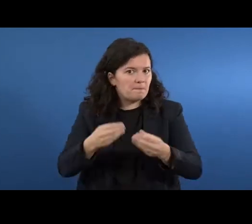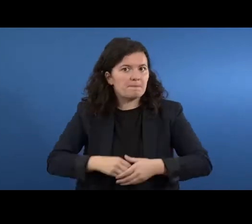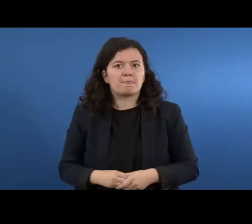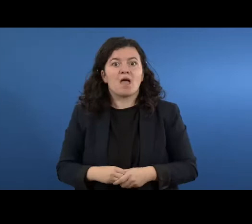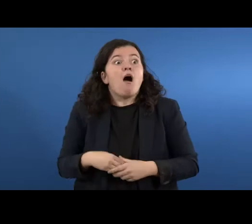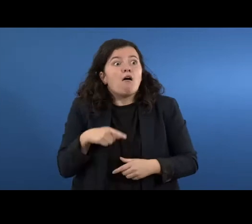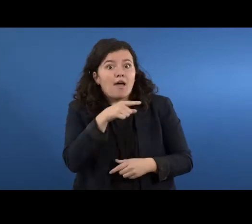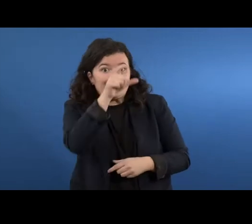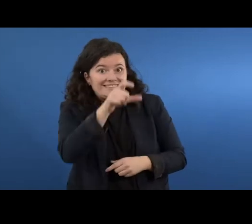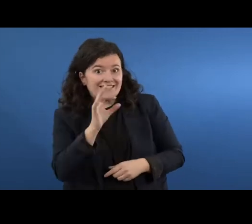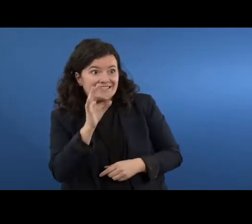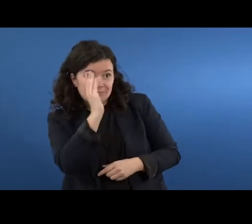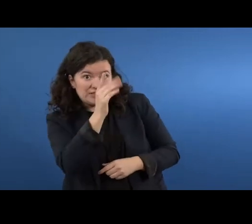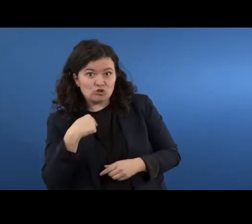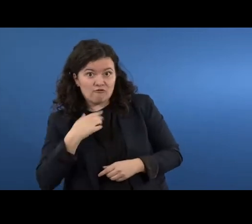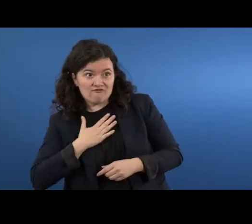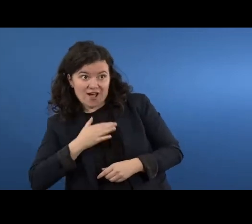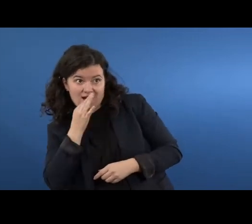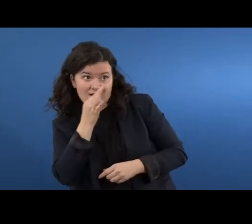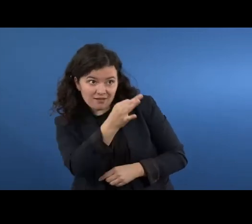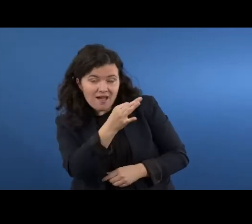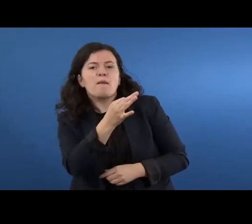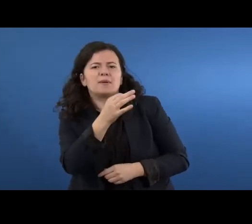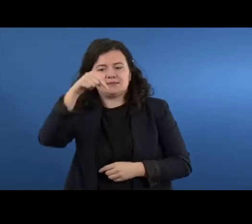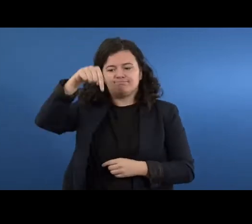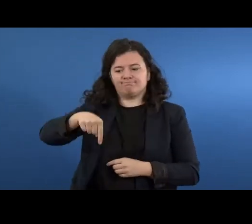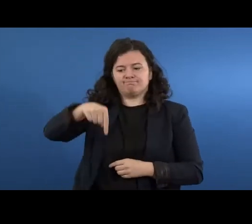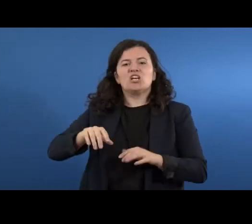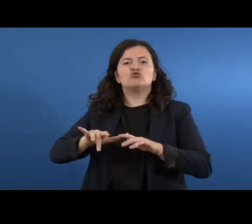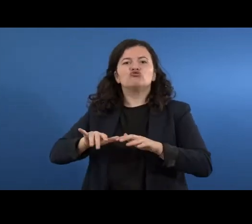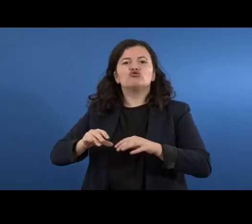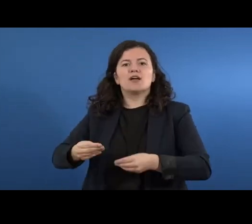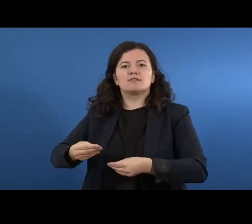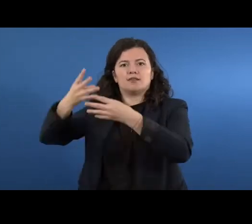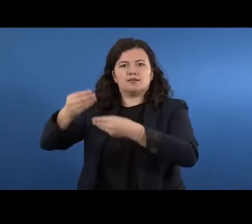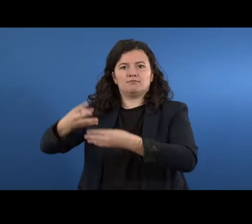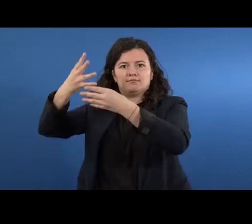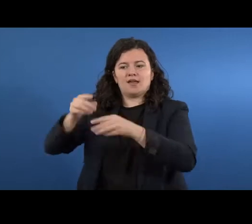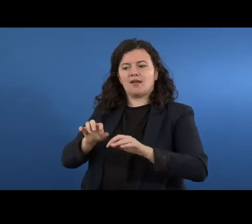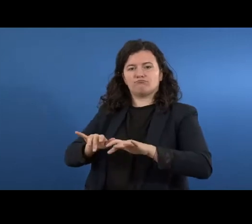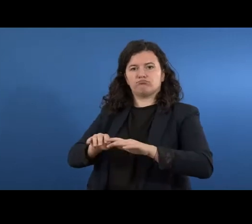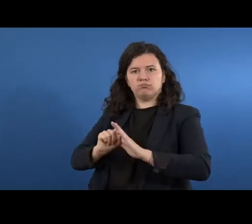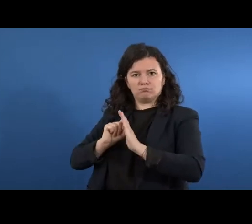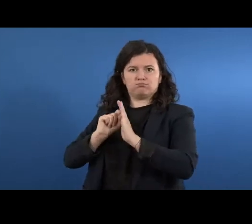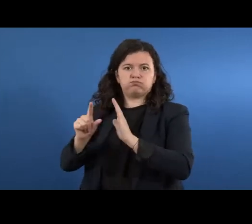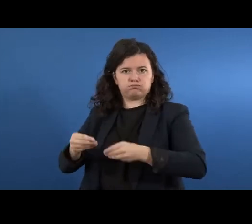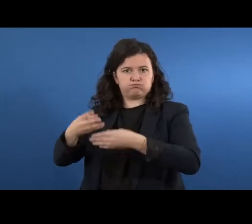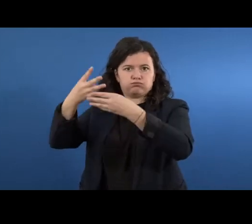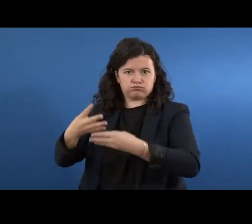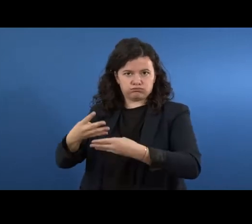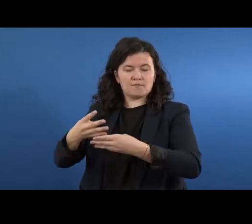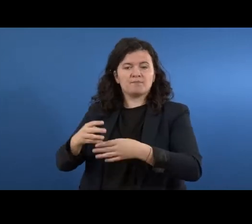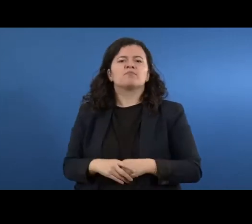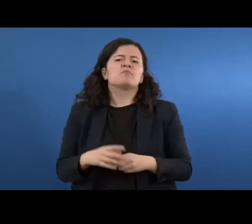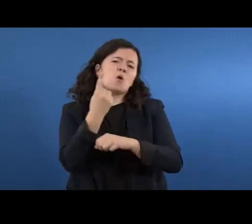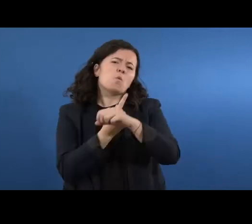speakers, please use the chat function. We will have an opportunity in the last half an hour or so of this session to